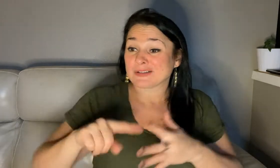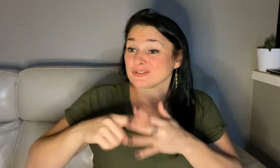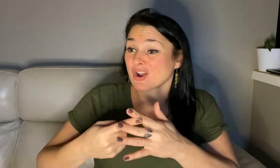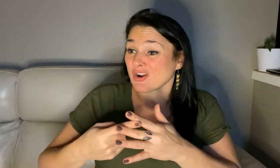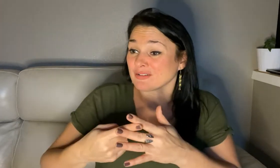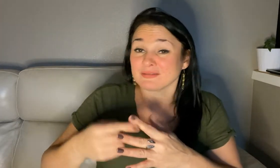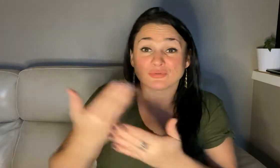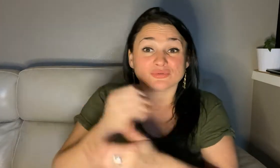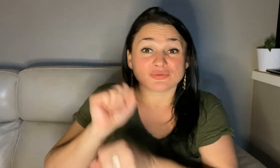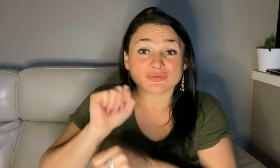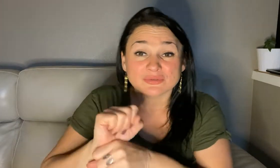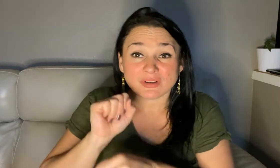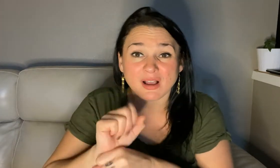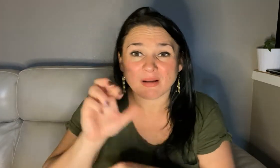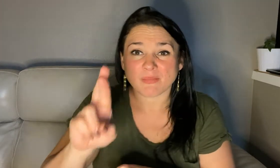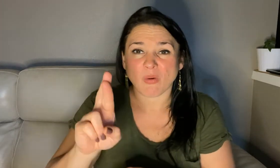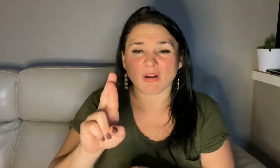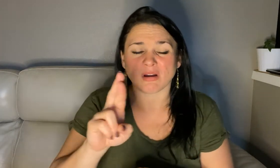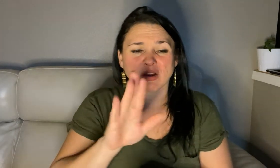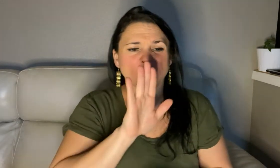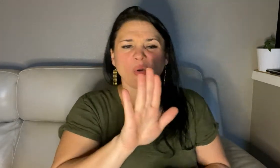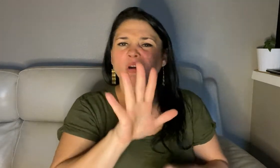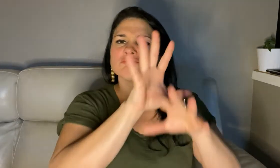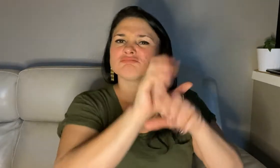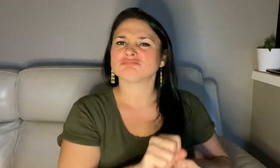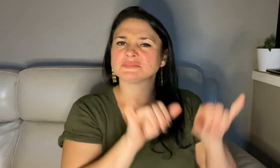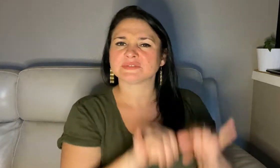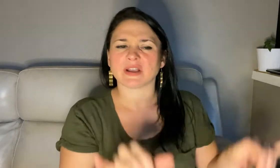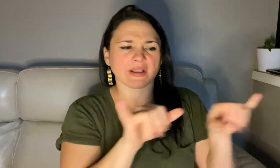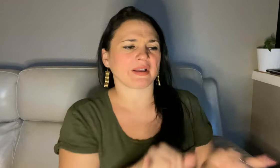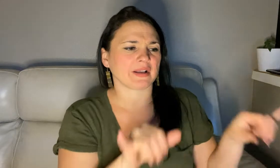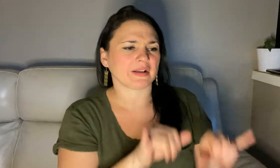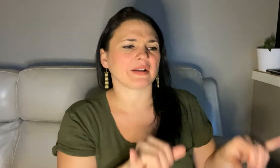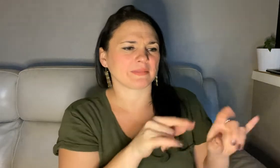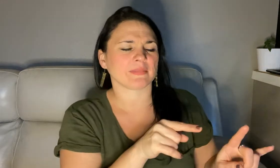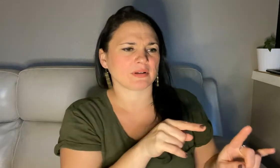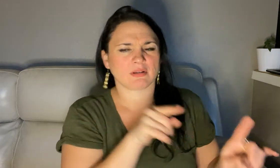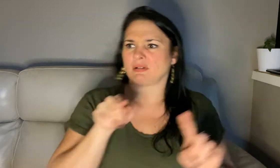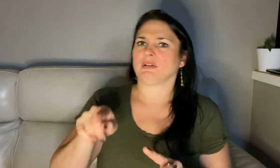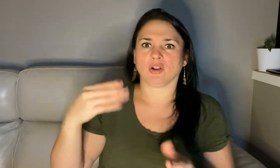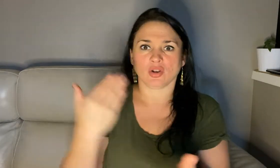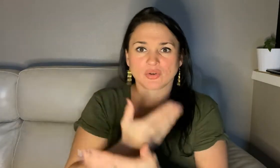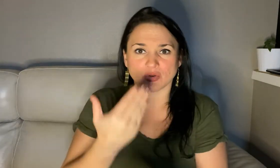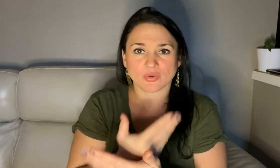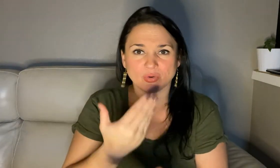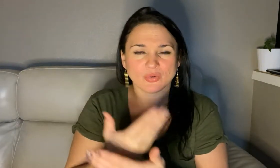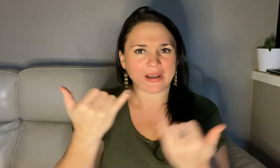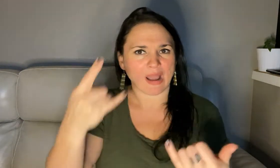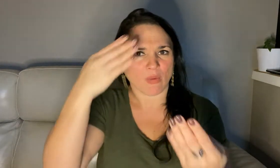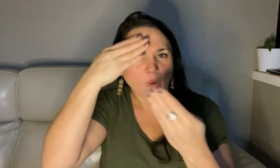learn something new or start a new job or your same old routines. Maybe look at it